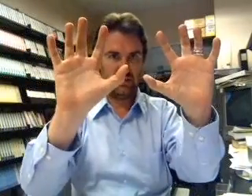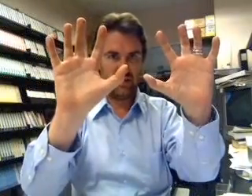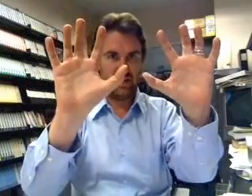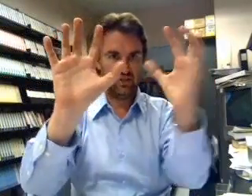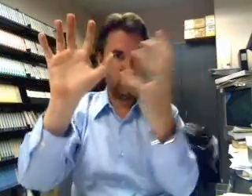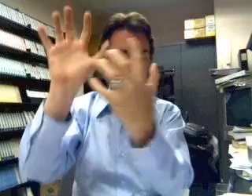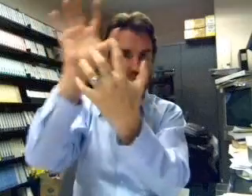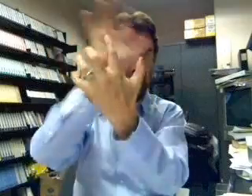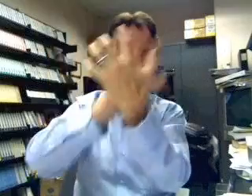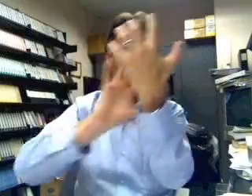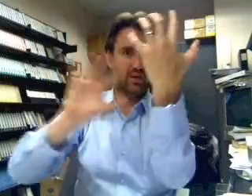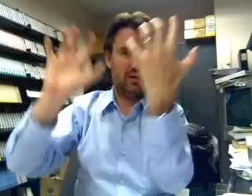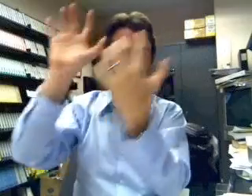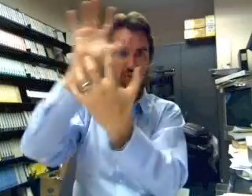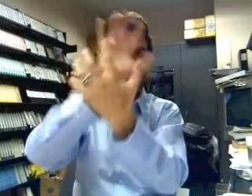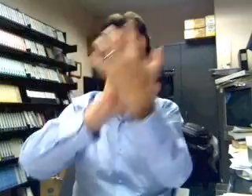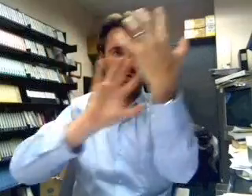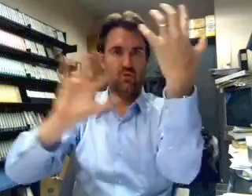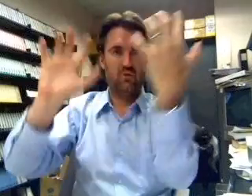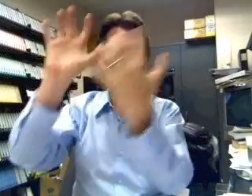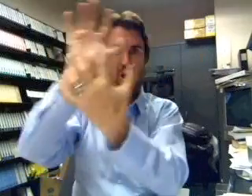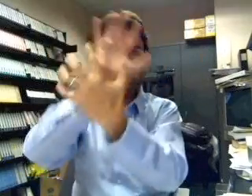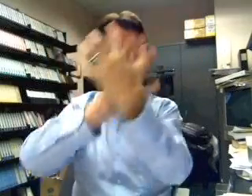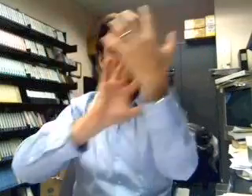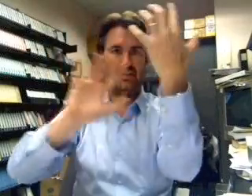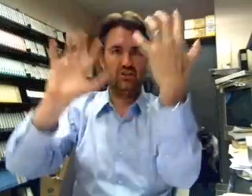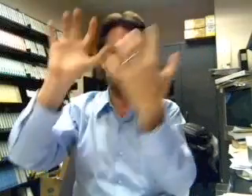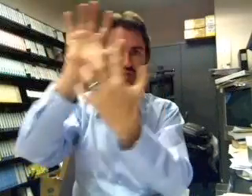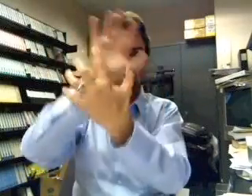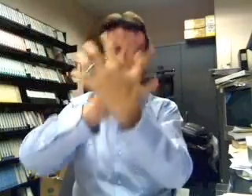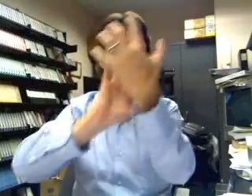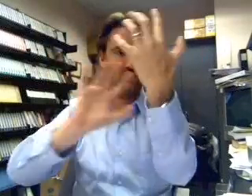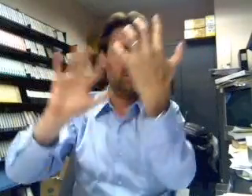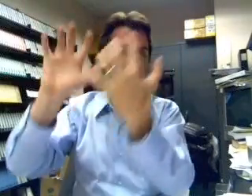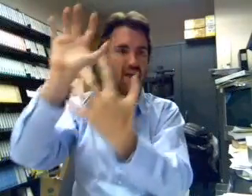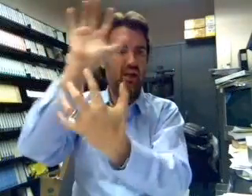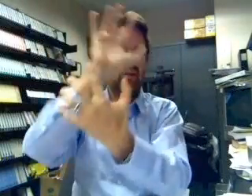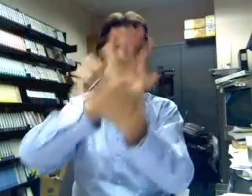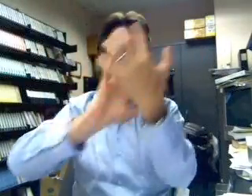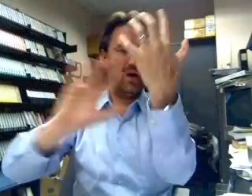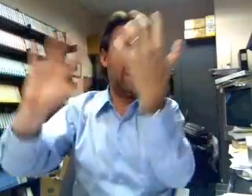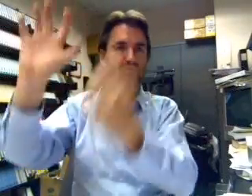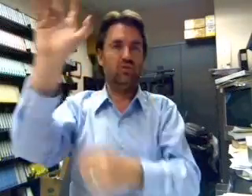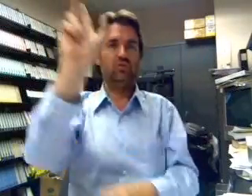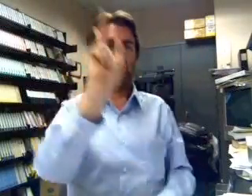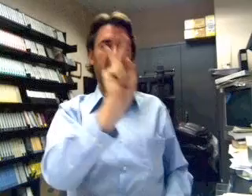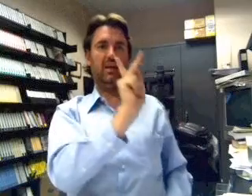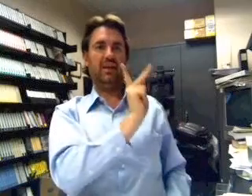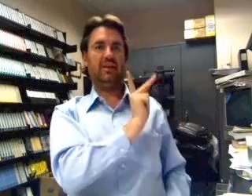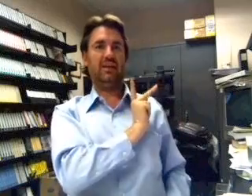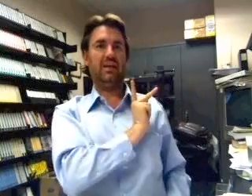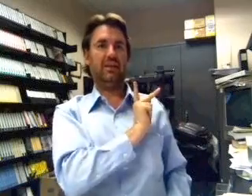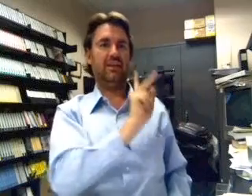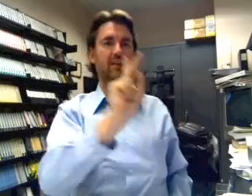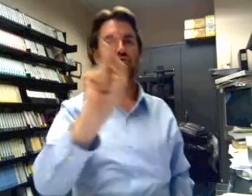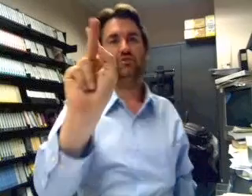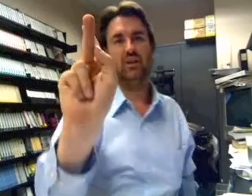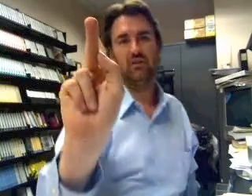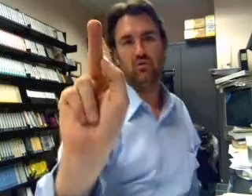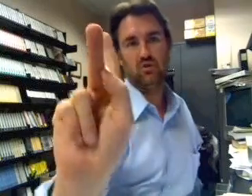of hand shapes that go opposite each other in direction. The baffled king, king looks like Lord,